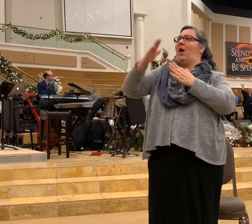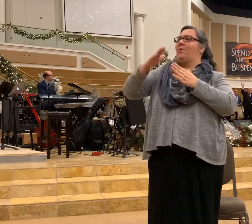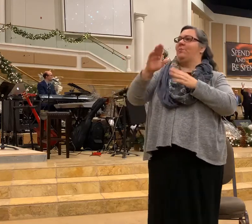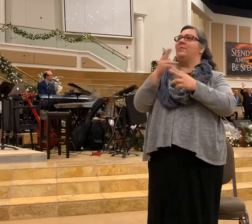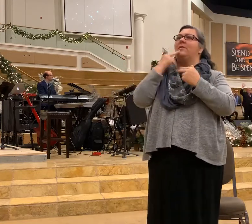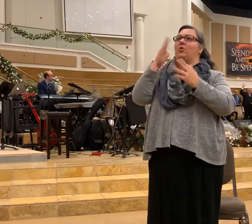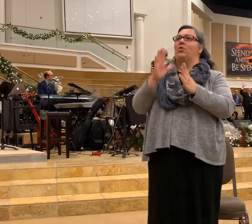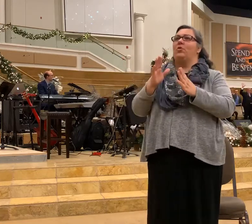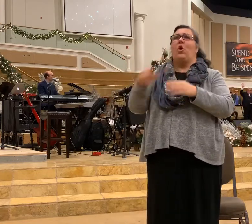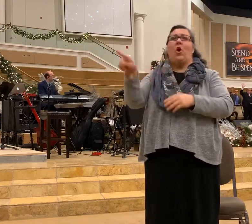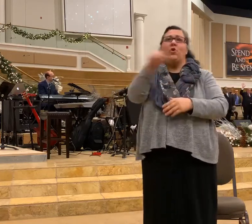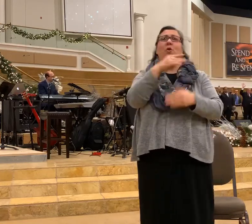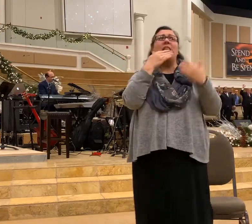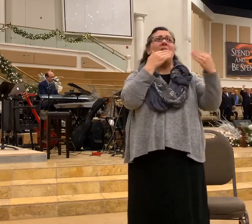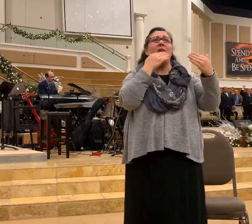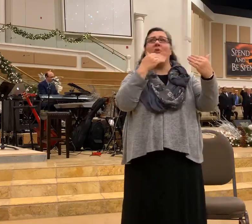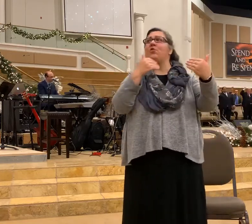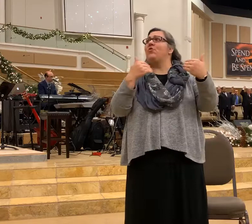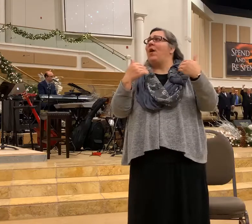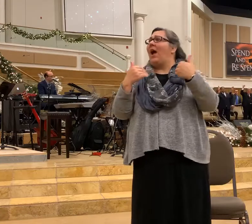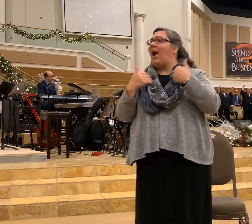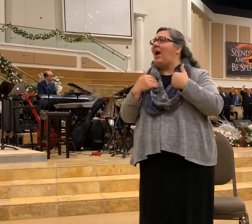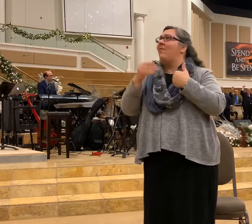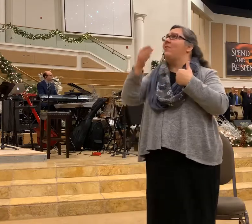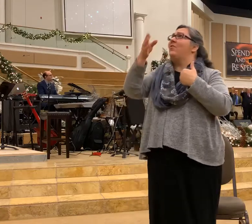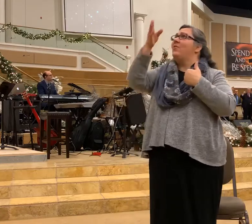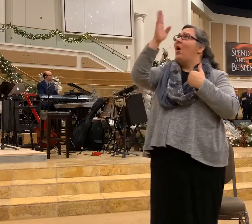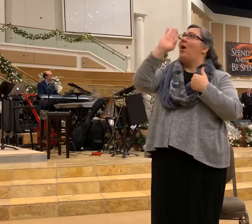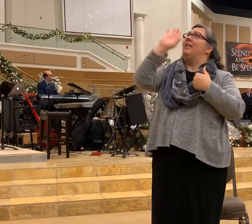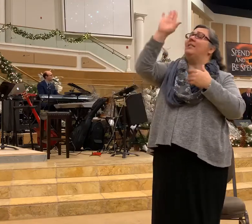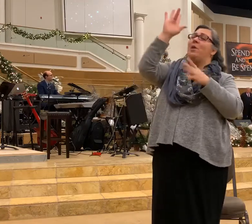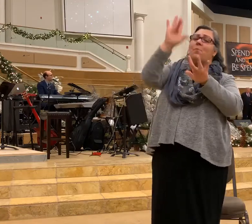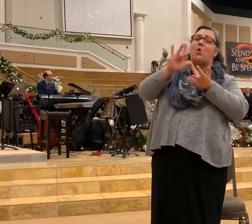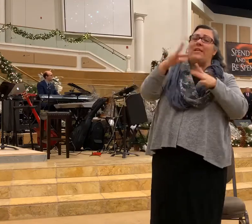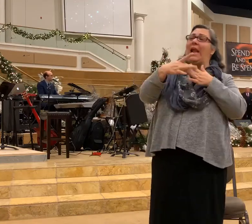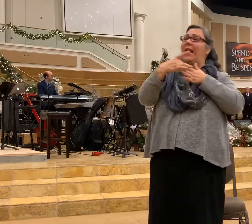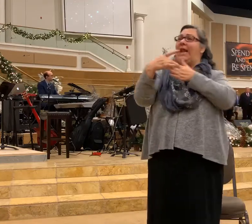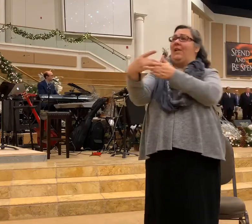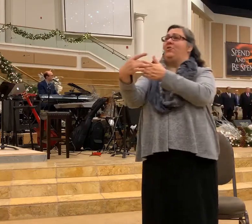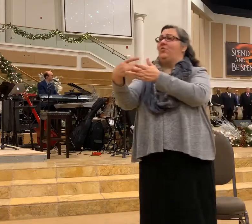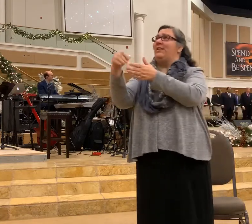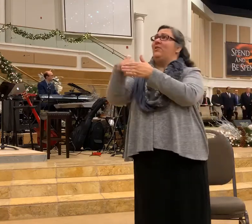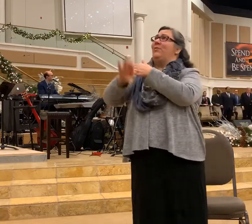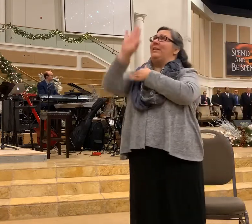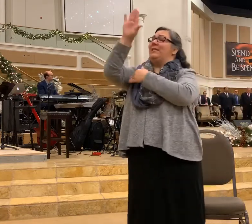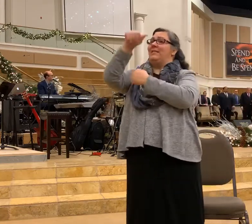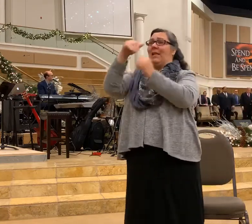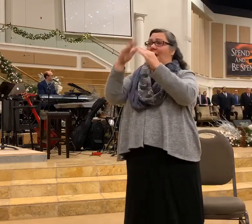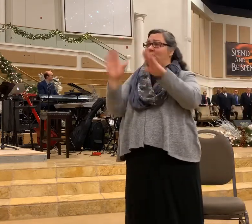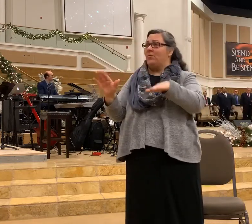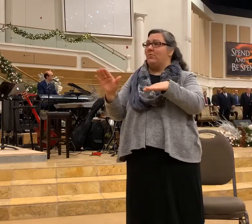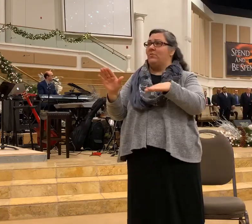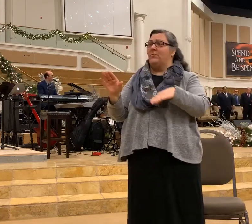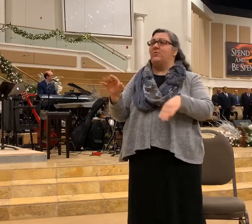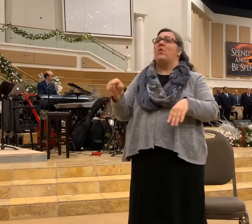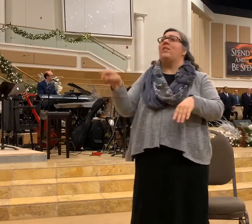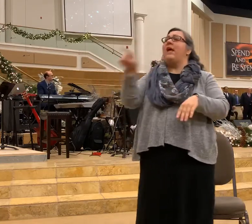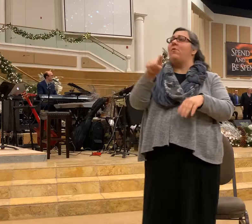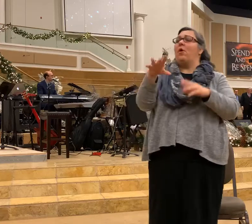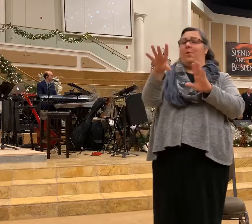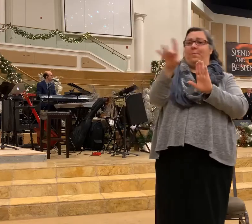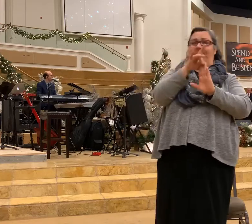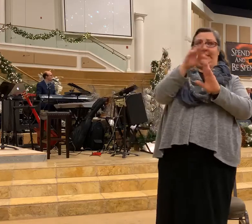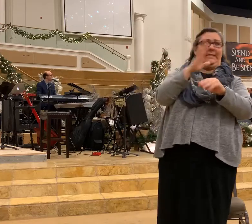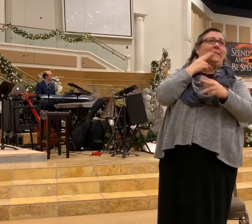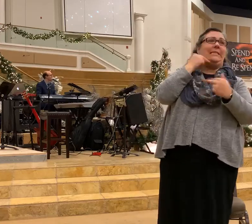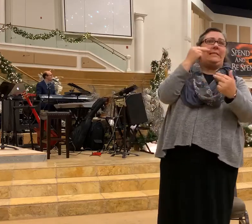in the house of God for no other reason but the mercy of God. Amen. No wonder they were chosen to sing, because if anybody